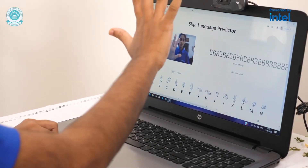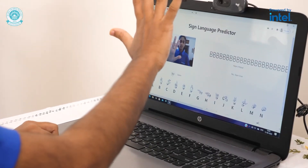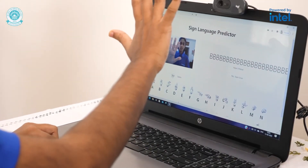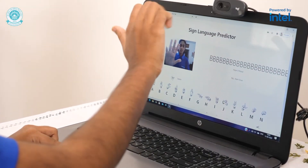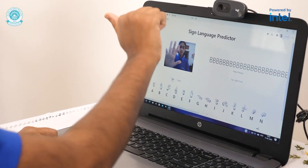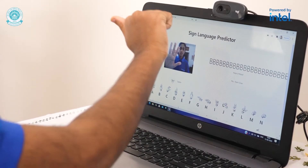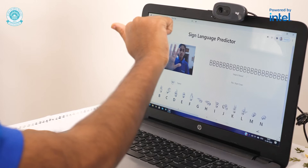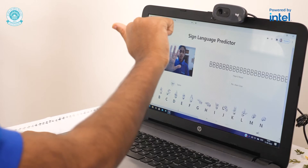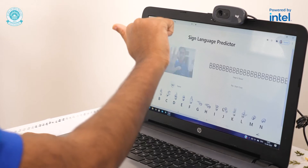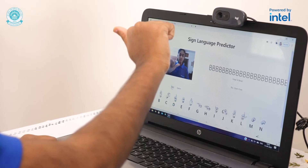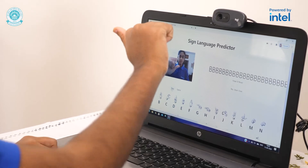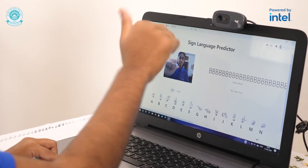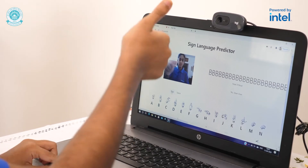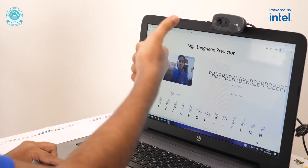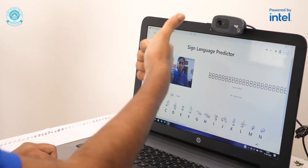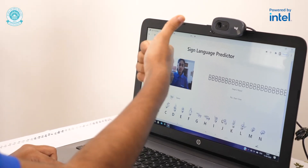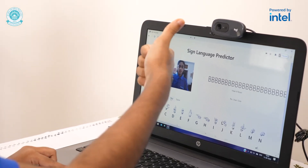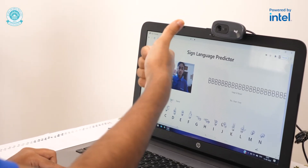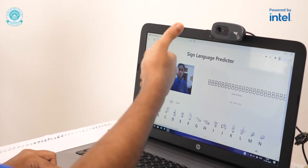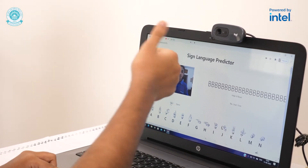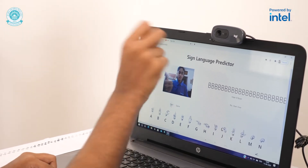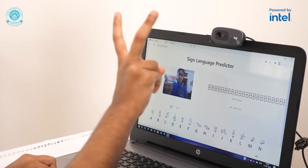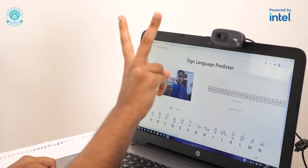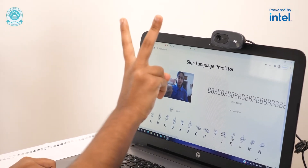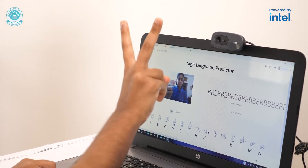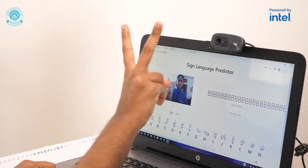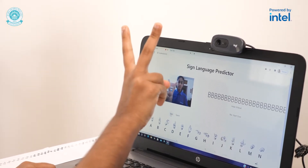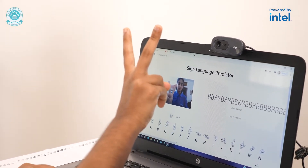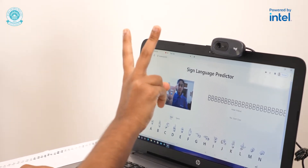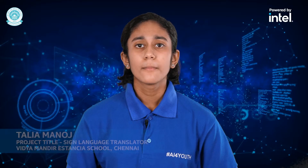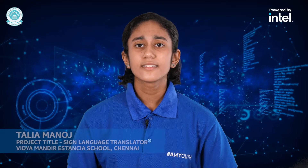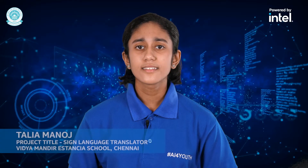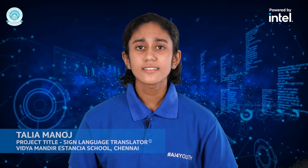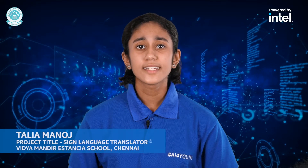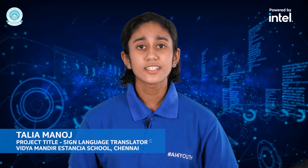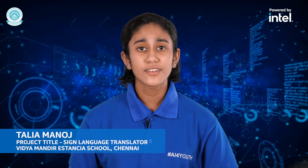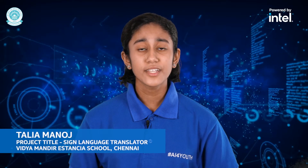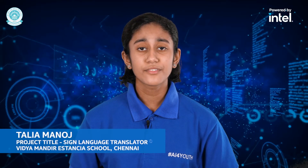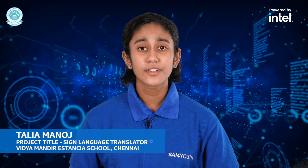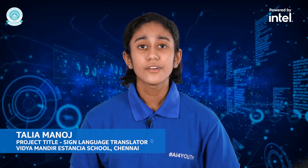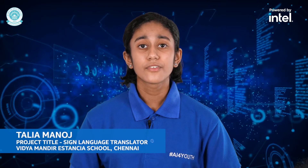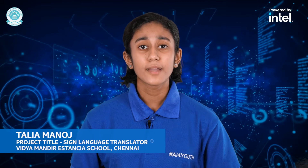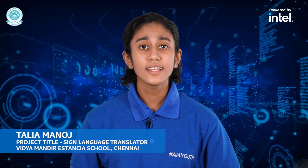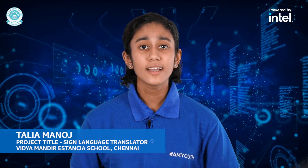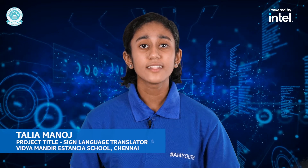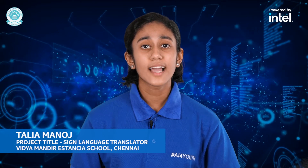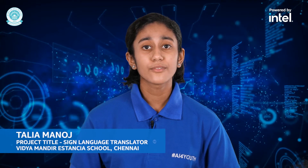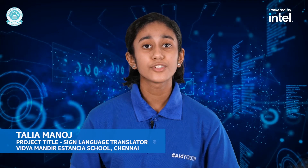that symbolize specific letters, words and even emotions. But since it is very different from any other language